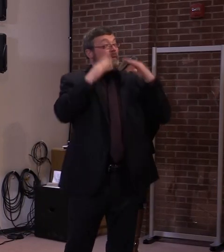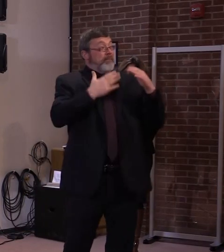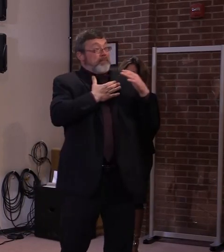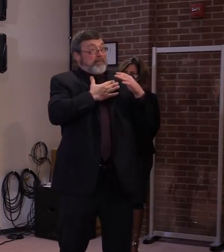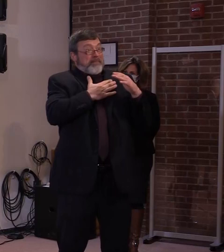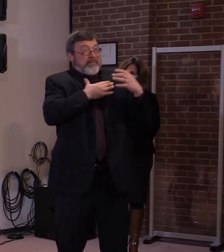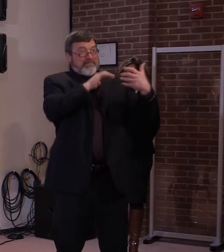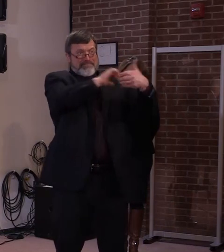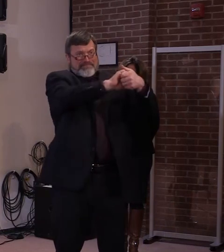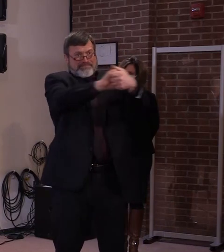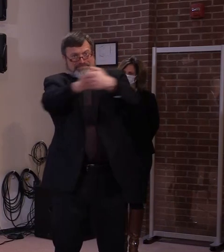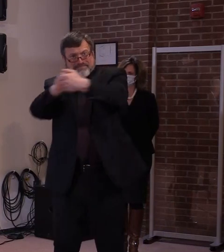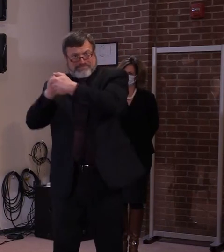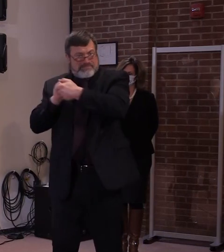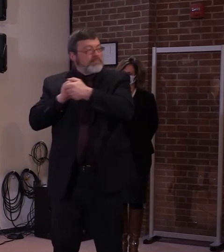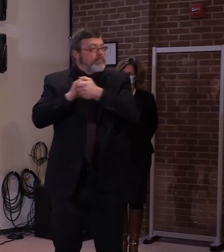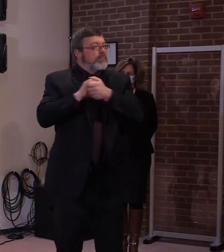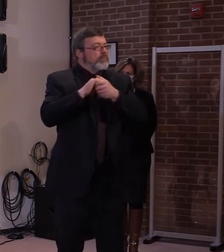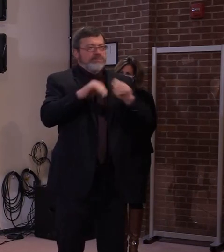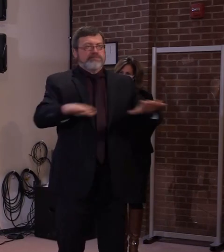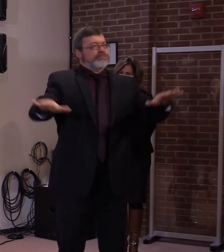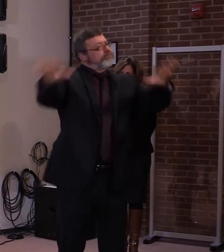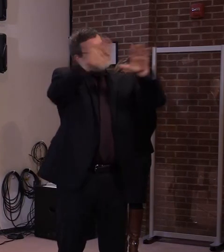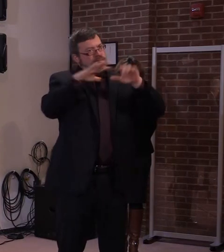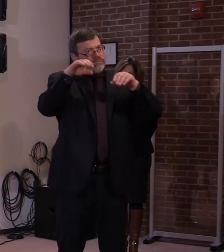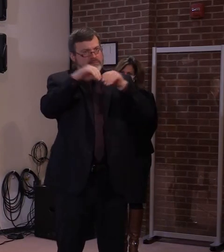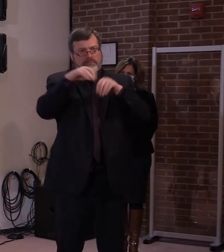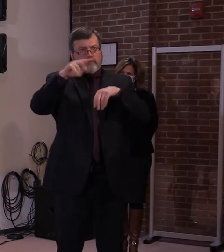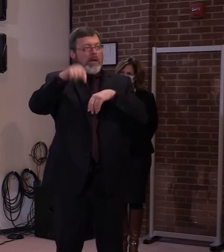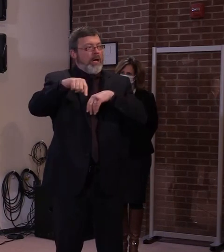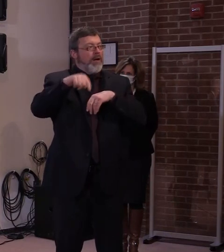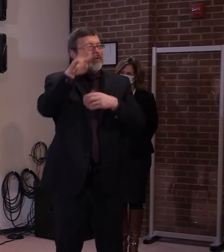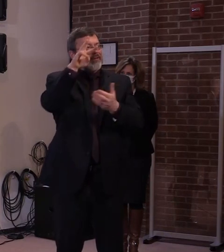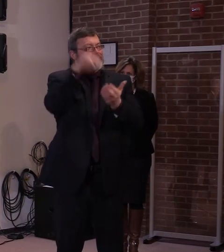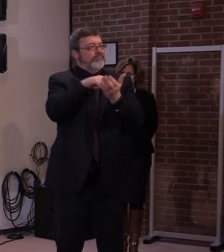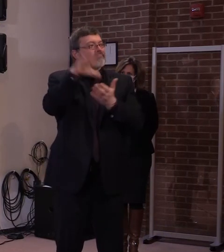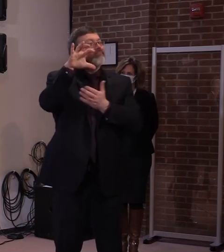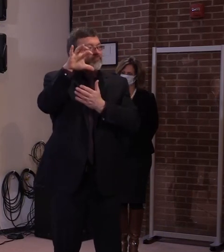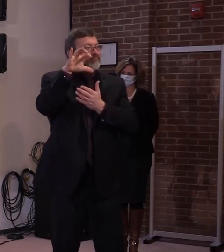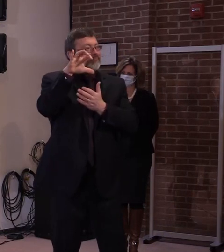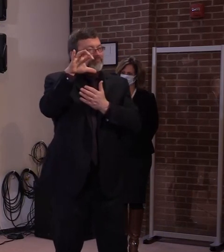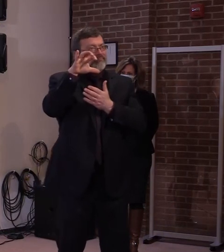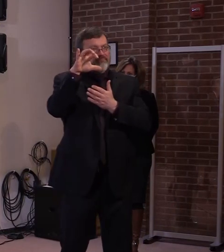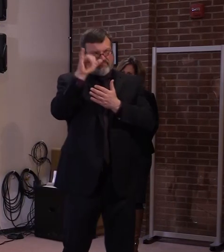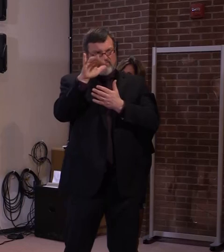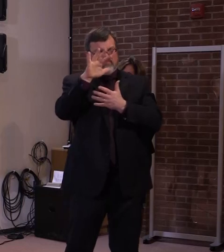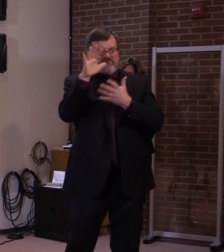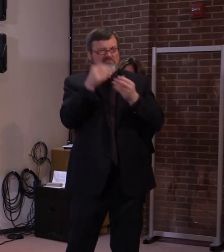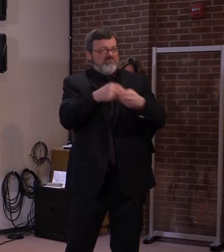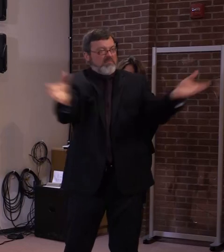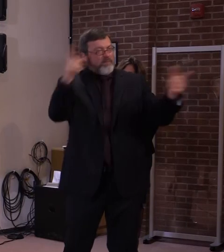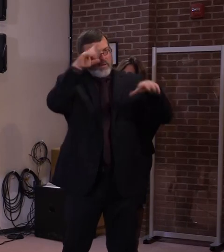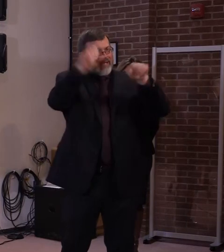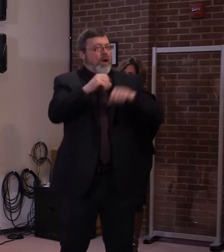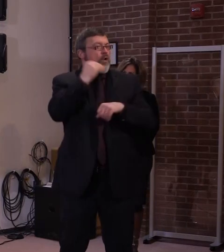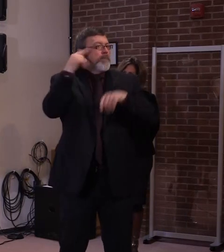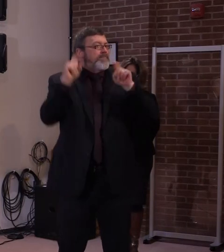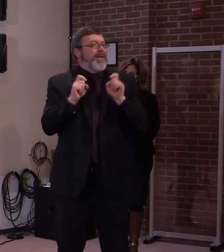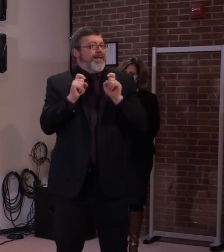tests. This includes the distribution of over 6,500 take-home tests to BIPOC communities, as well as